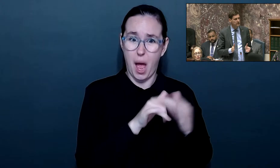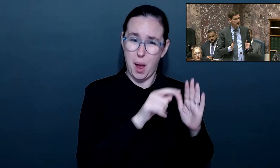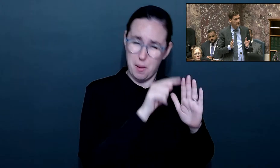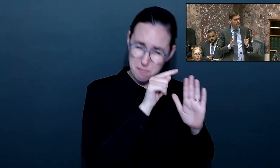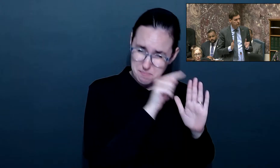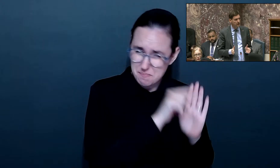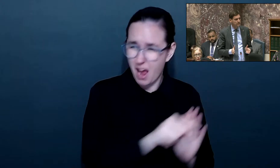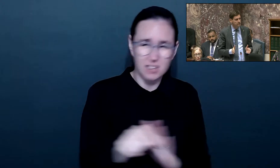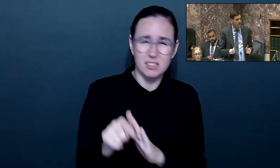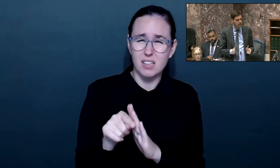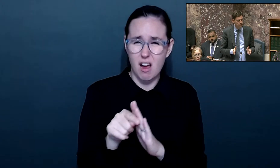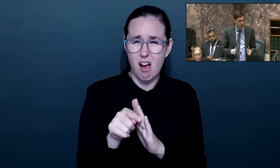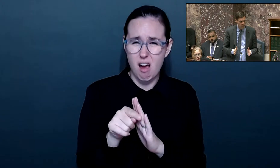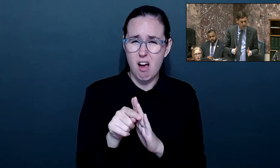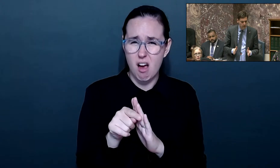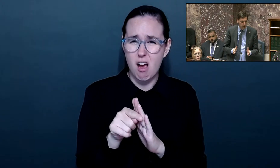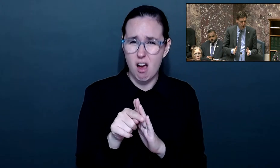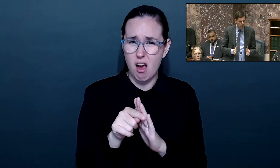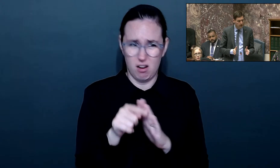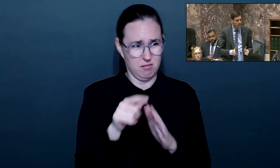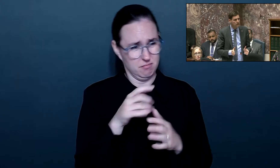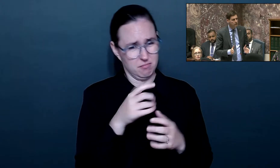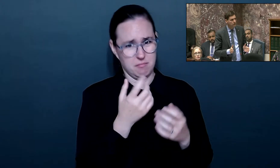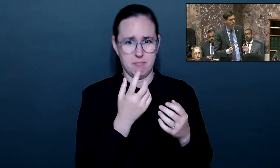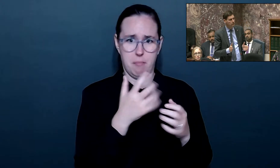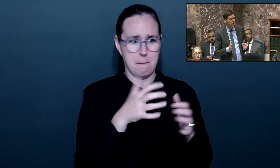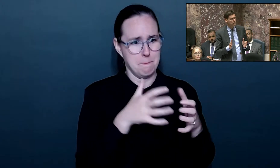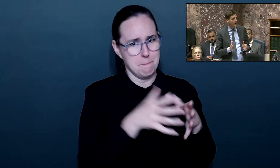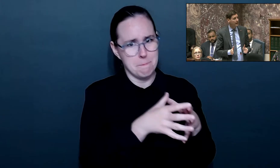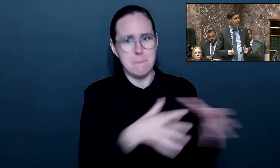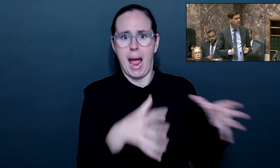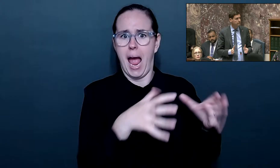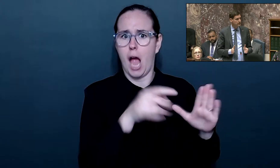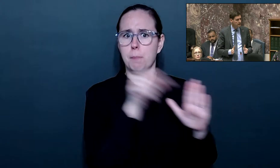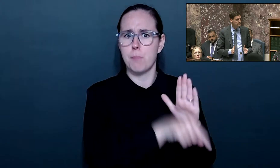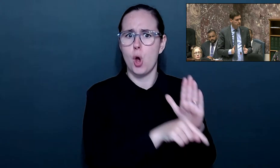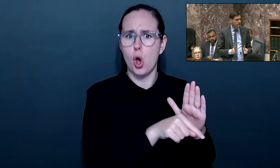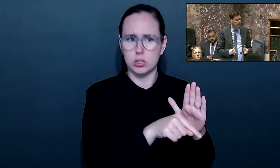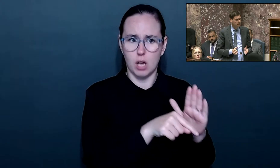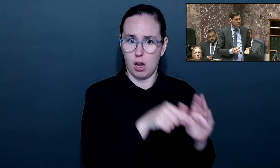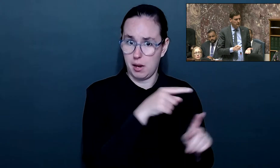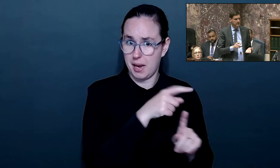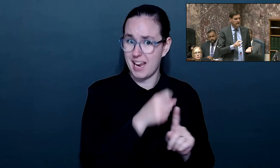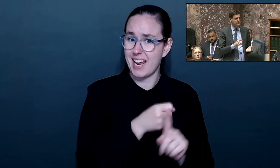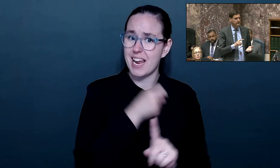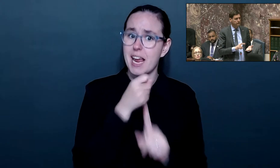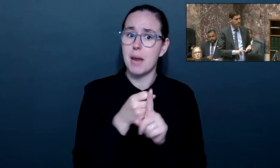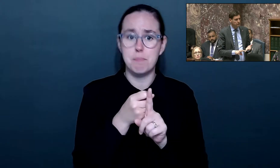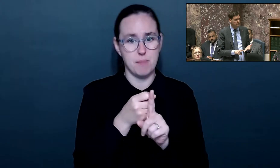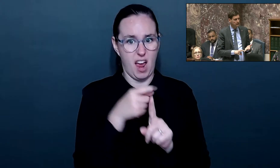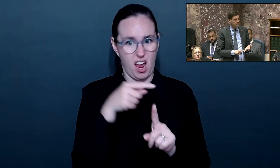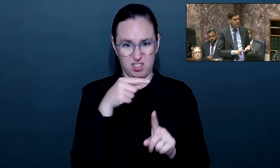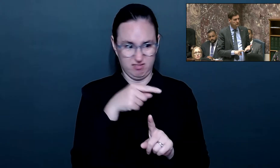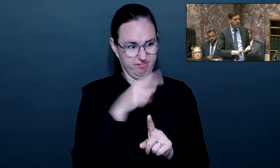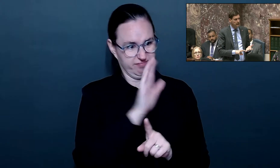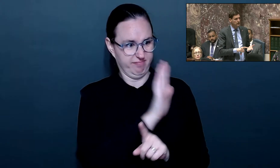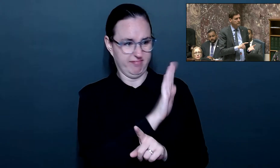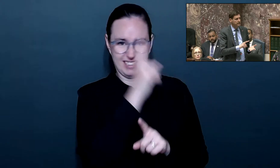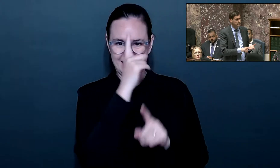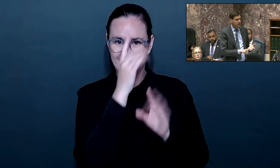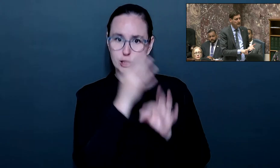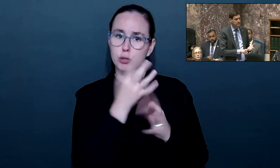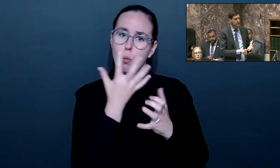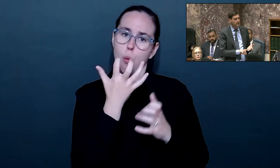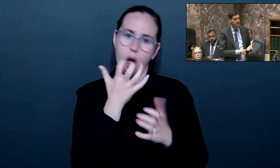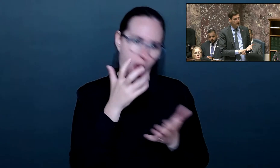man who decided to drive his vehicle through a crowd. Now, we don't know why yet. It'll be tested at the criminal trial and